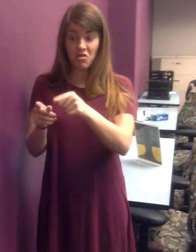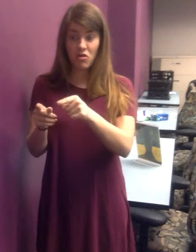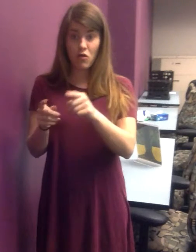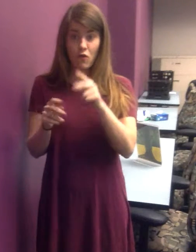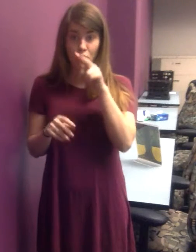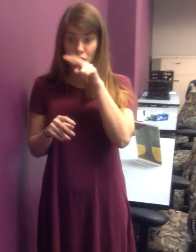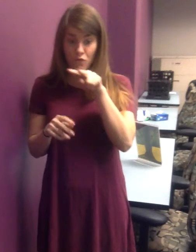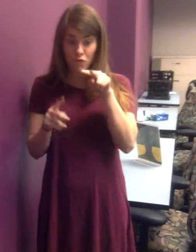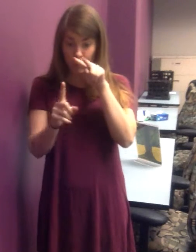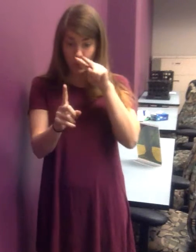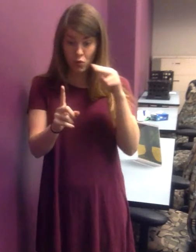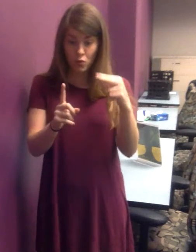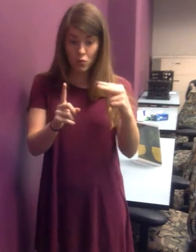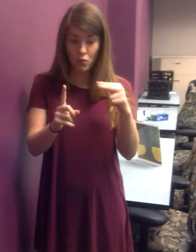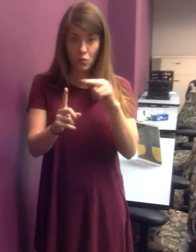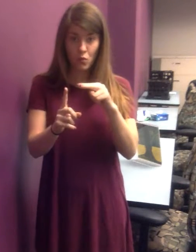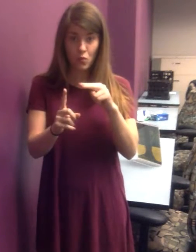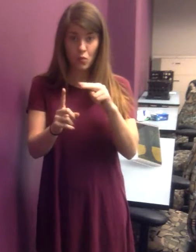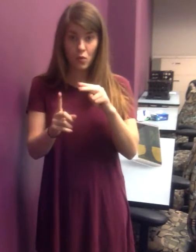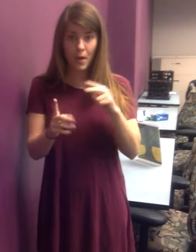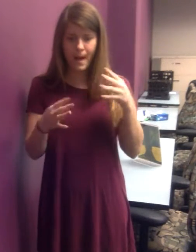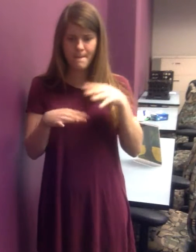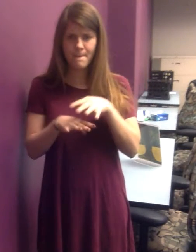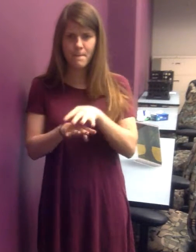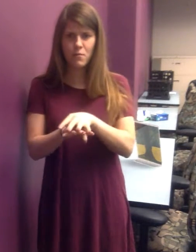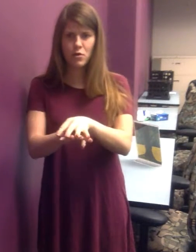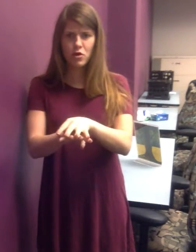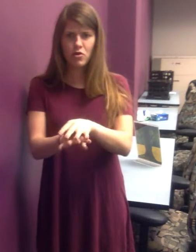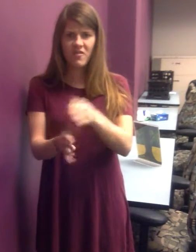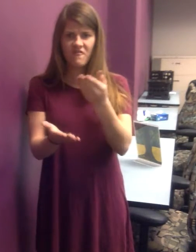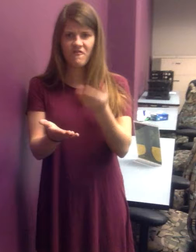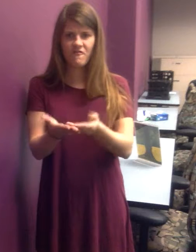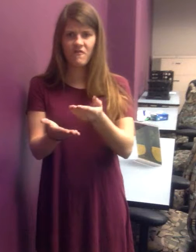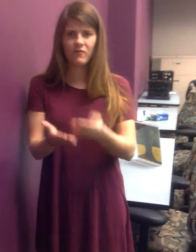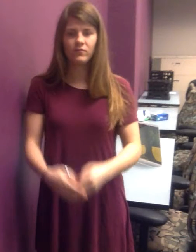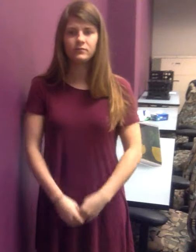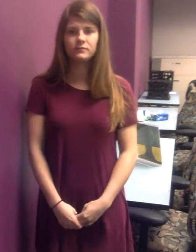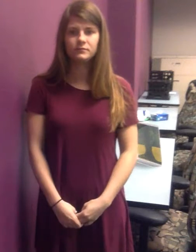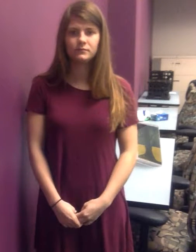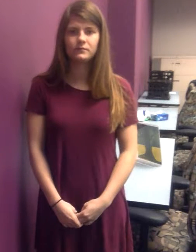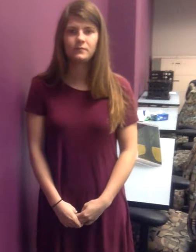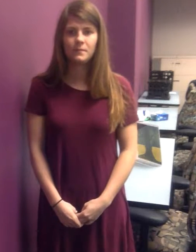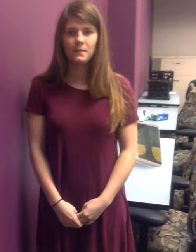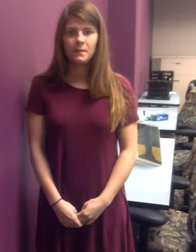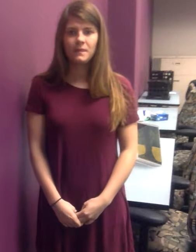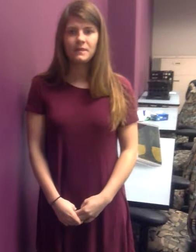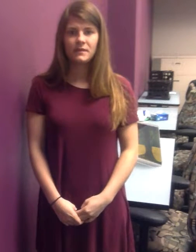They think of themselves as rebels up against the biggest players in science, government, and the media. Wind and solar